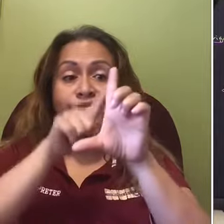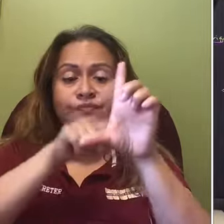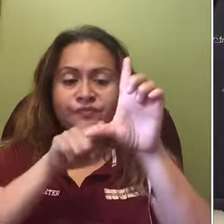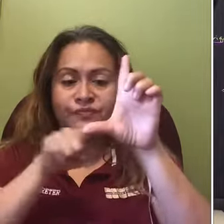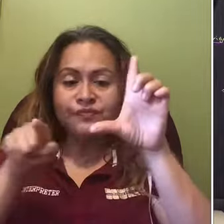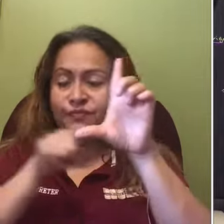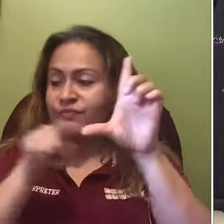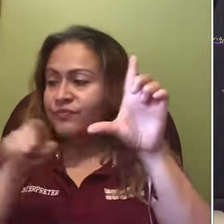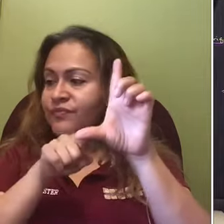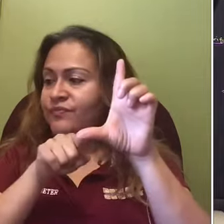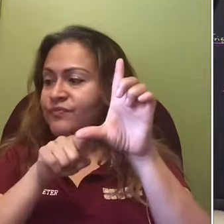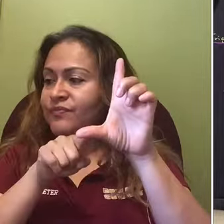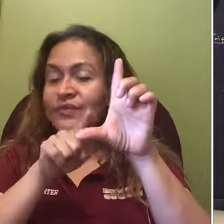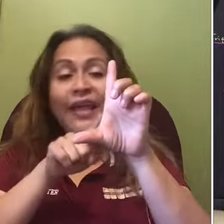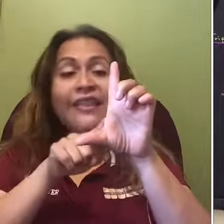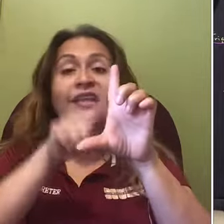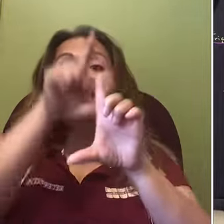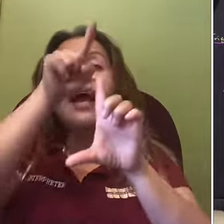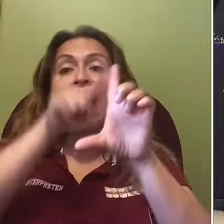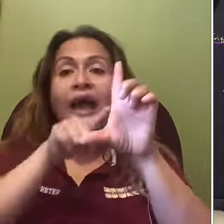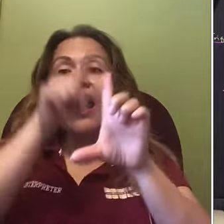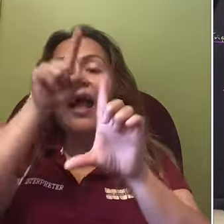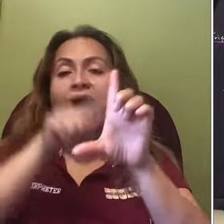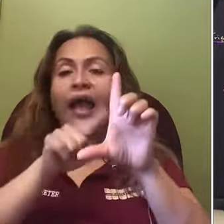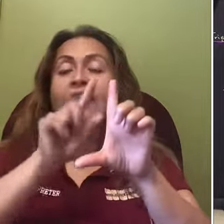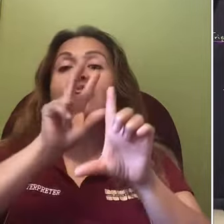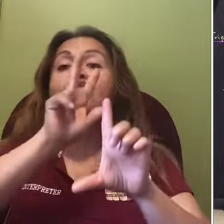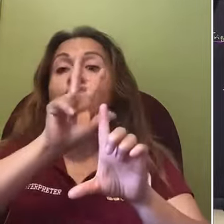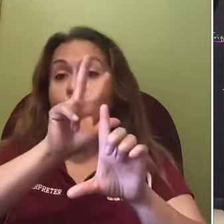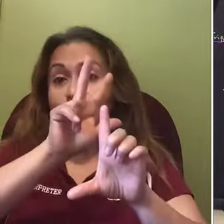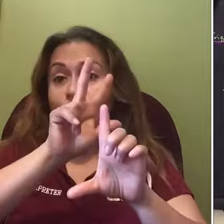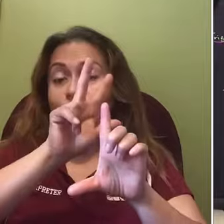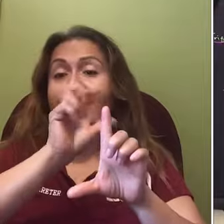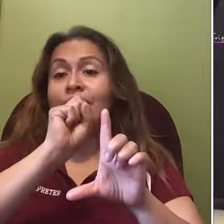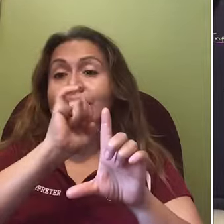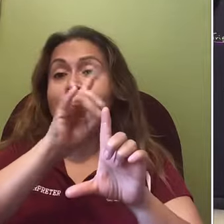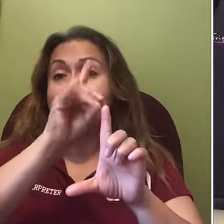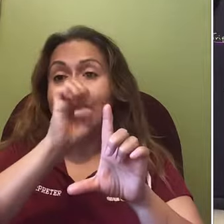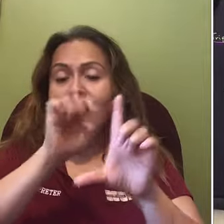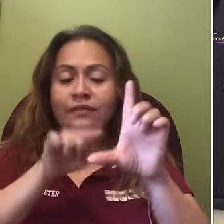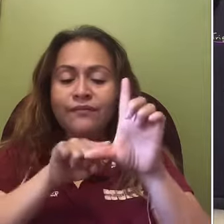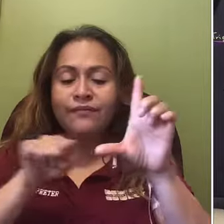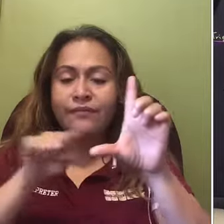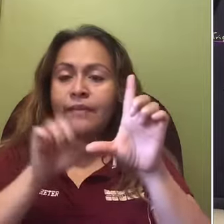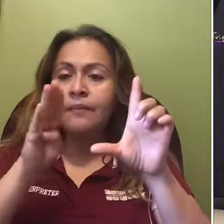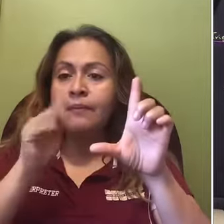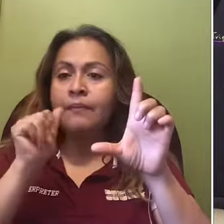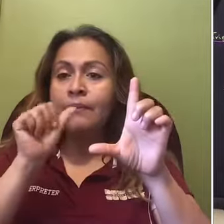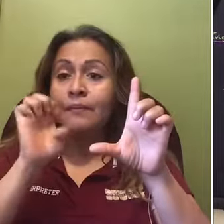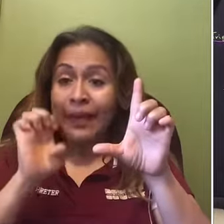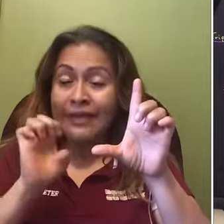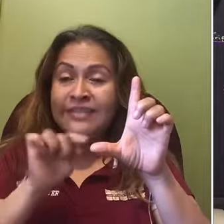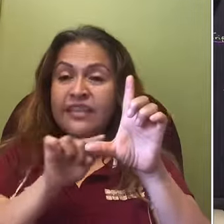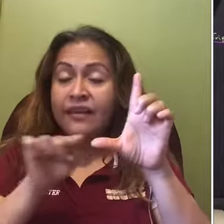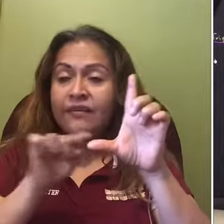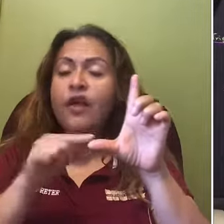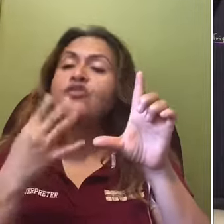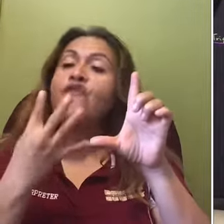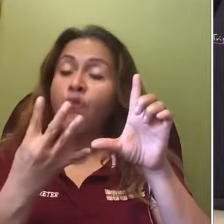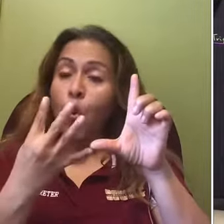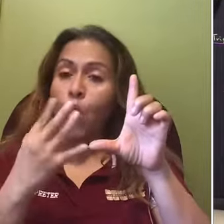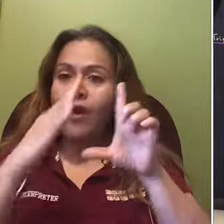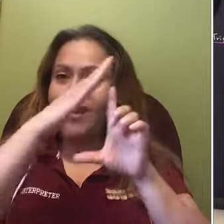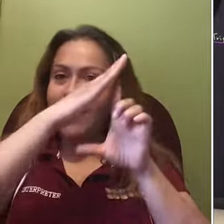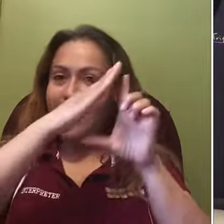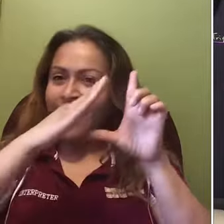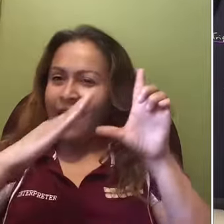maybe 3. This height right over there is 3. Maybe the base of the triangle right over here is 4.